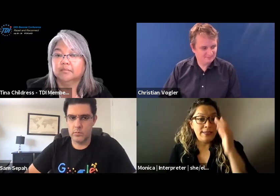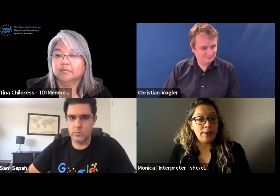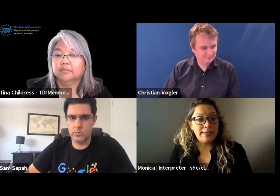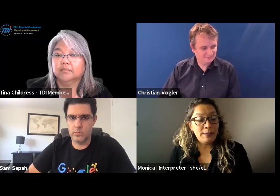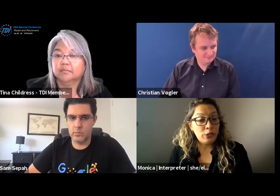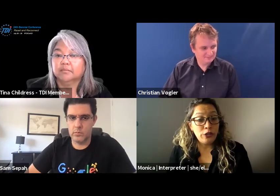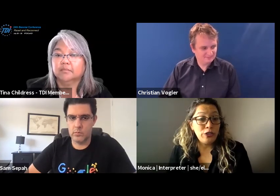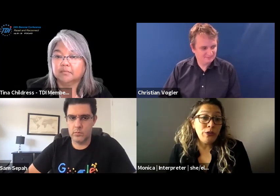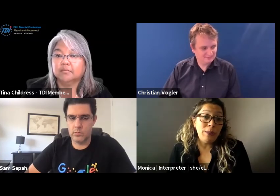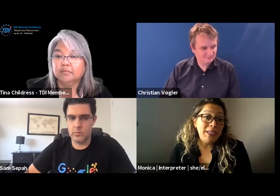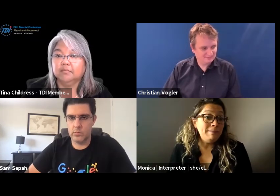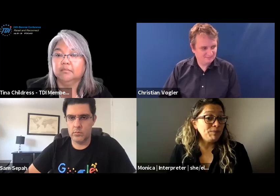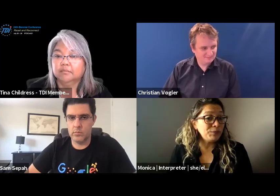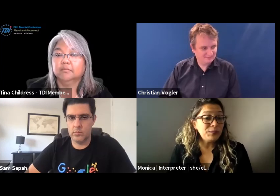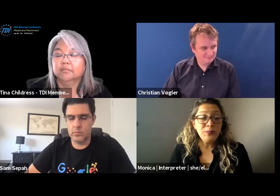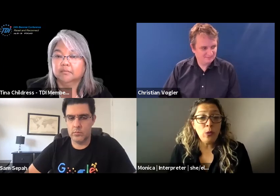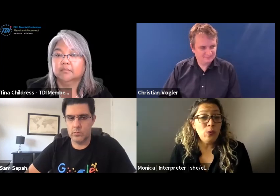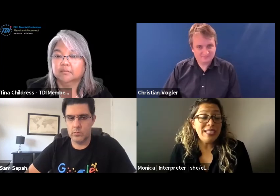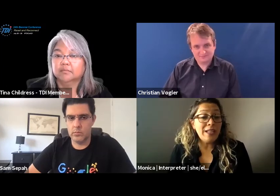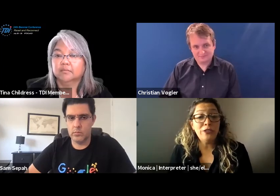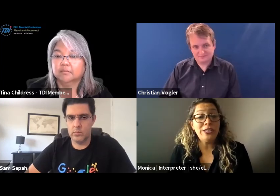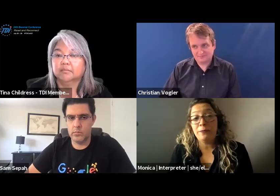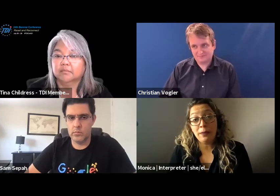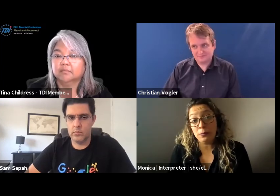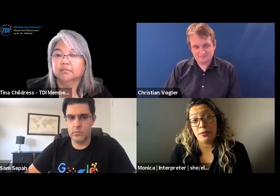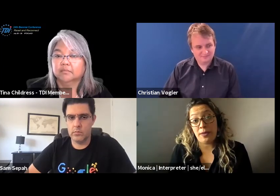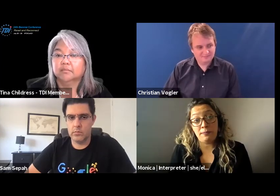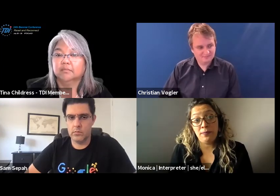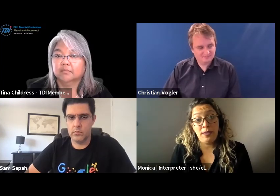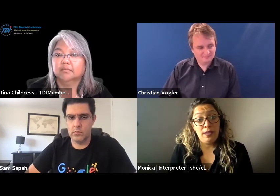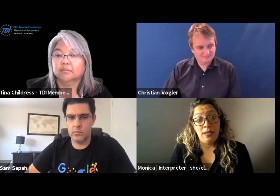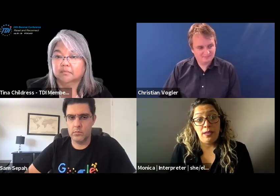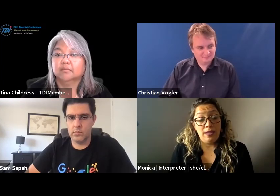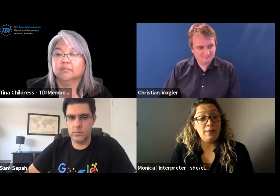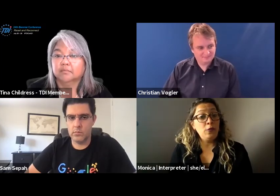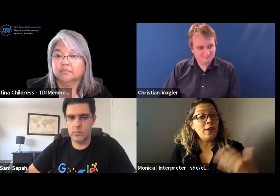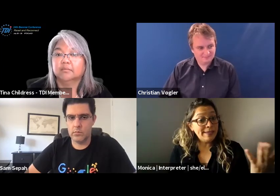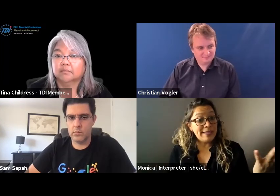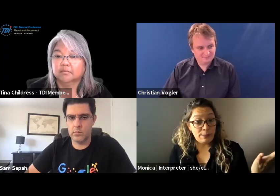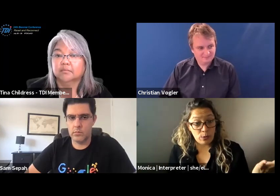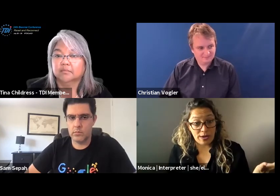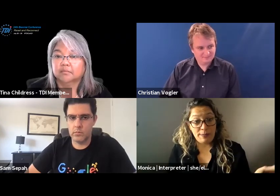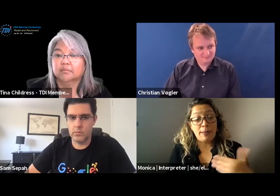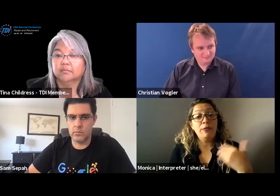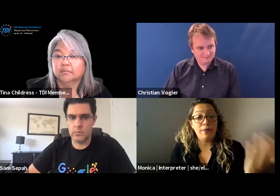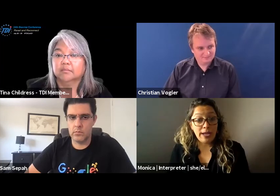far as limits are concerned, I mean, what technology is available to them? If you've got a state program that